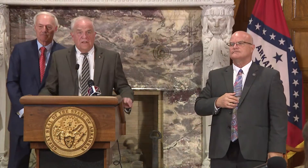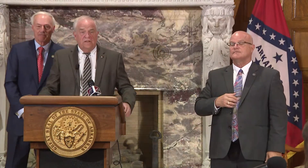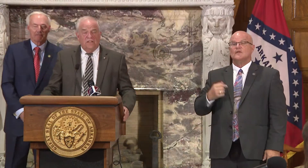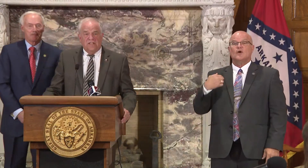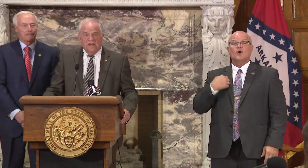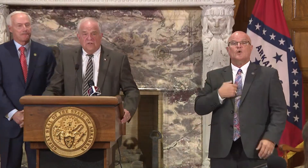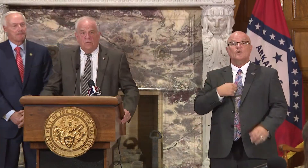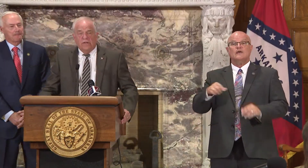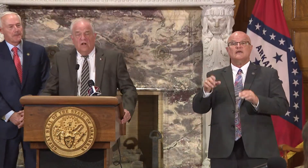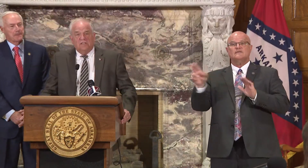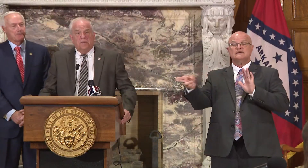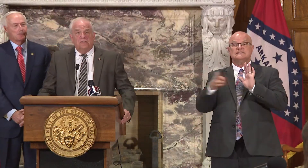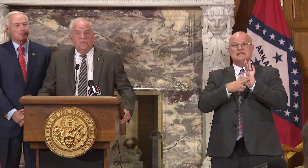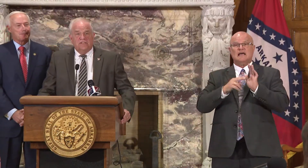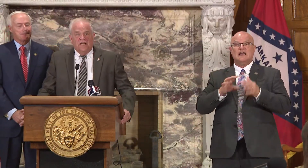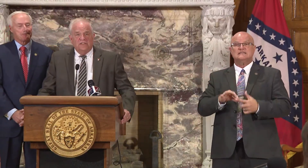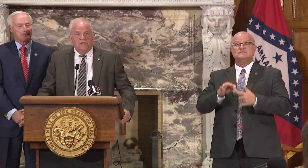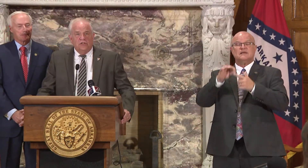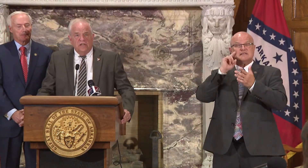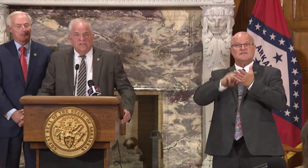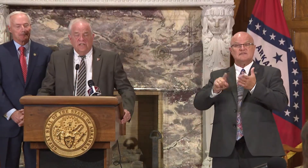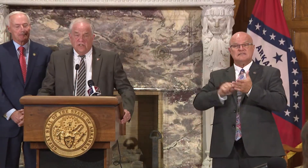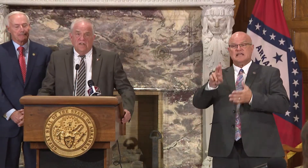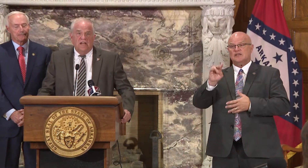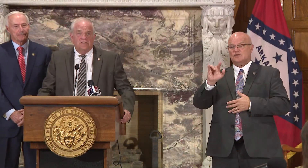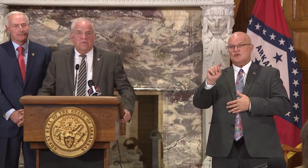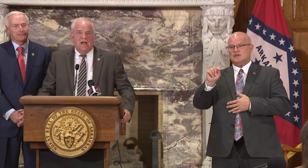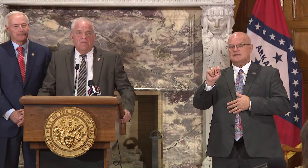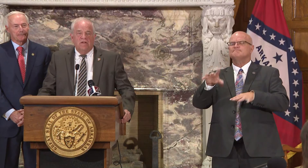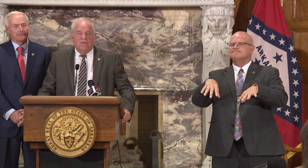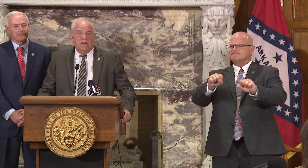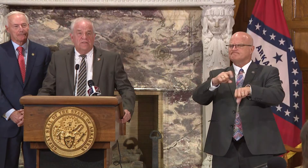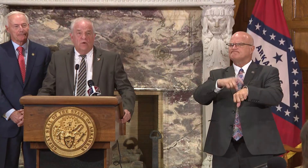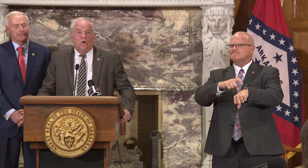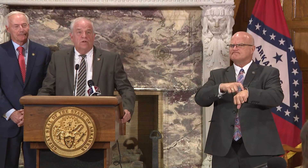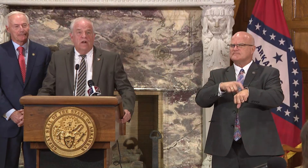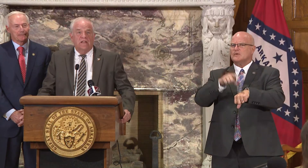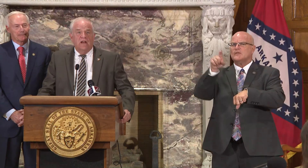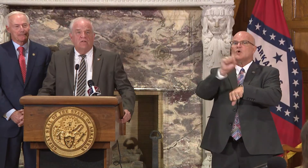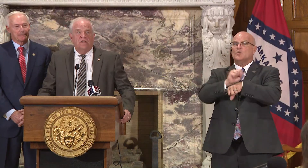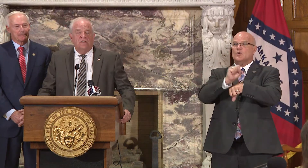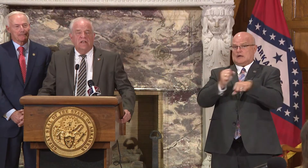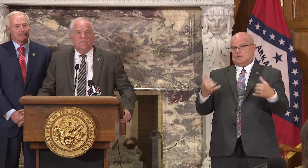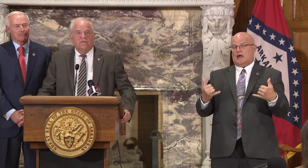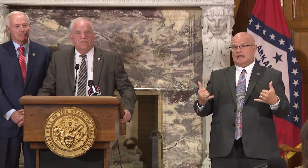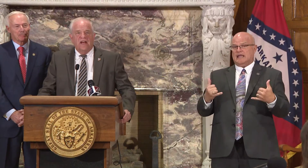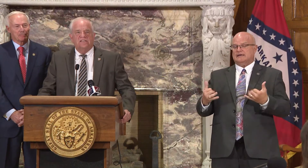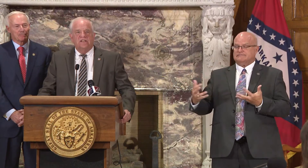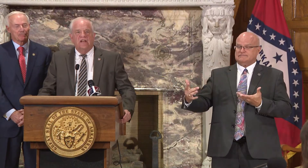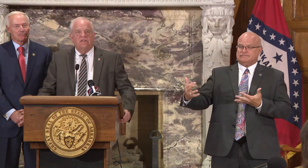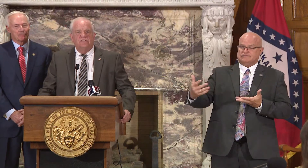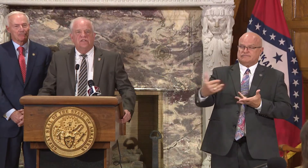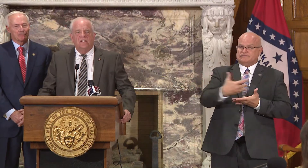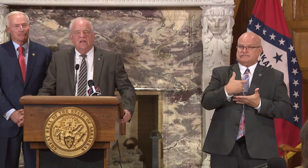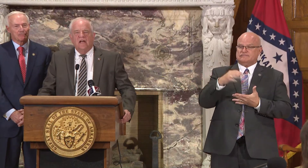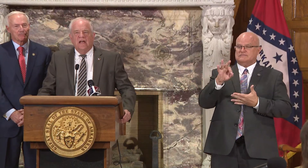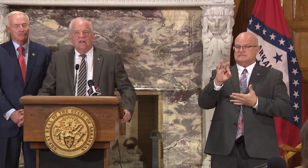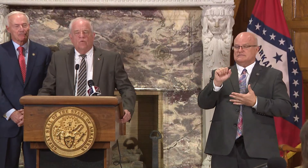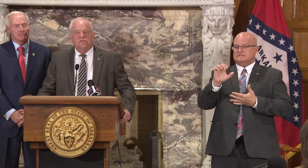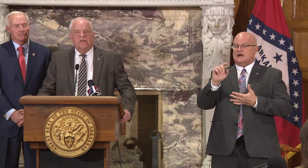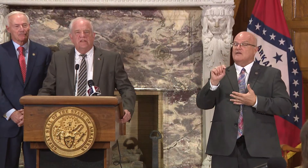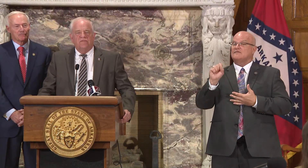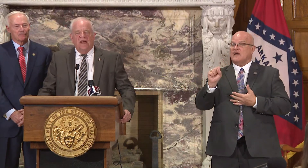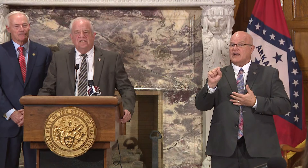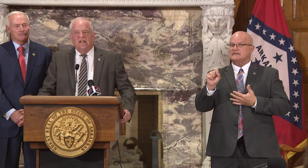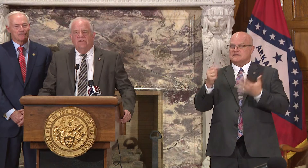We've assigned that investigation to what we call our special investigation units. It's going to take some time. They're out there working right now to gather the facts and the evidence.